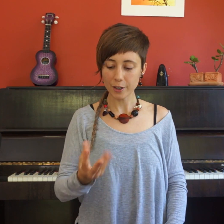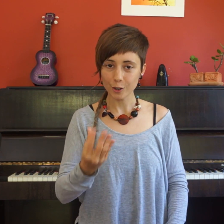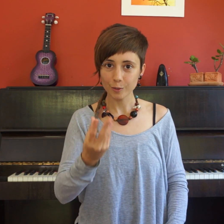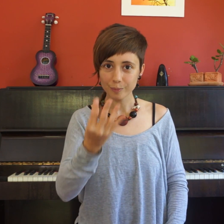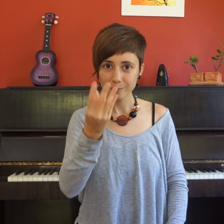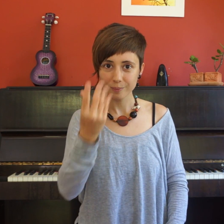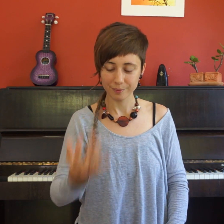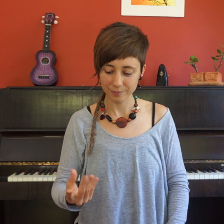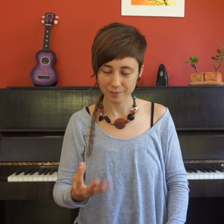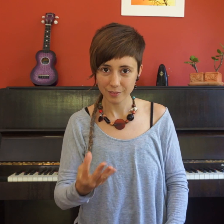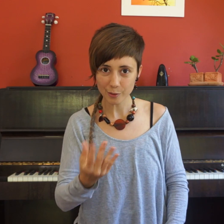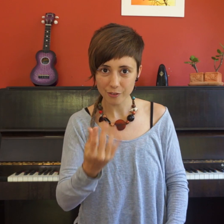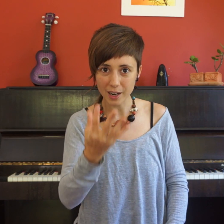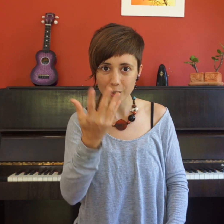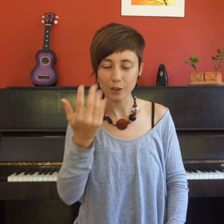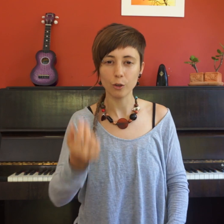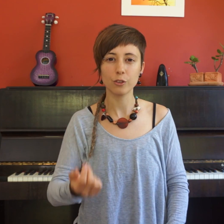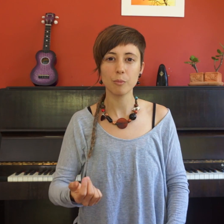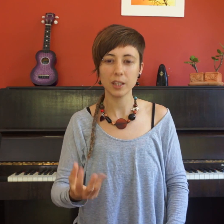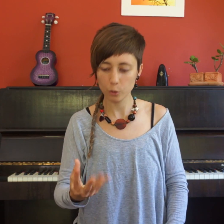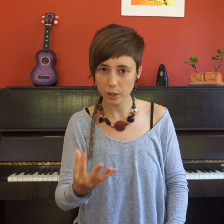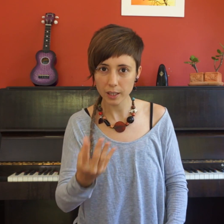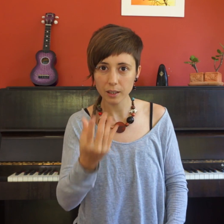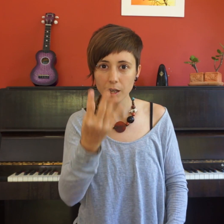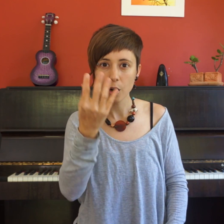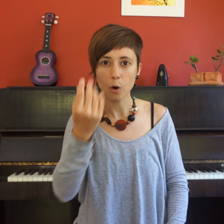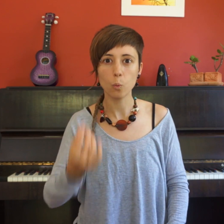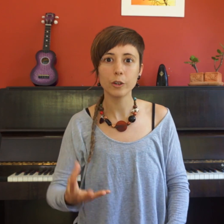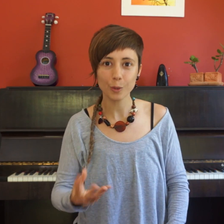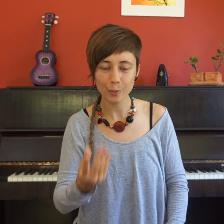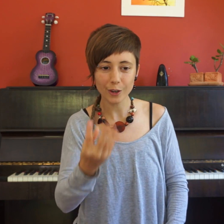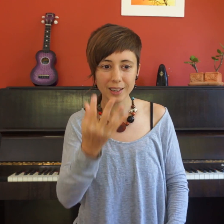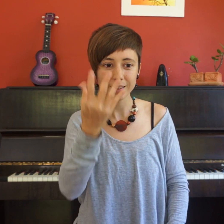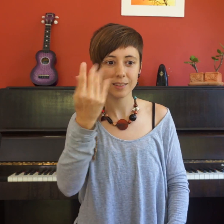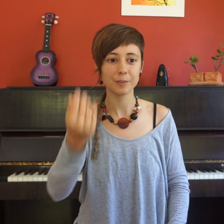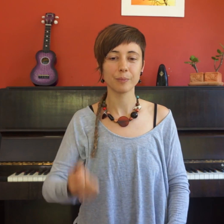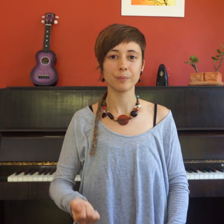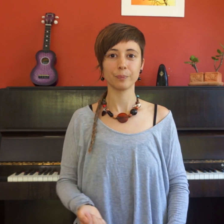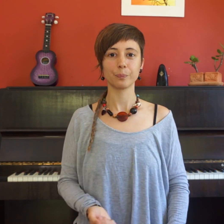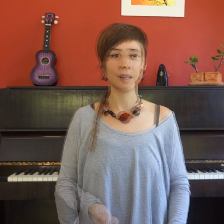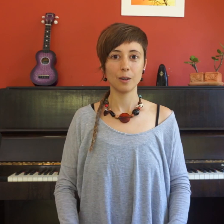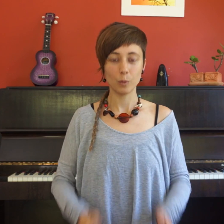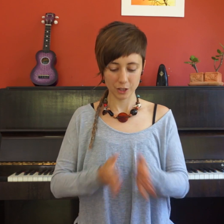Fire. The fire, or something cooking, or water boiling. Wash.